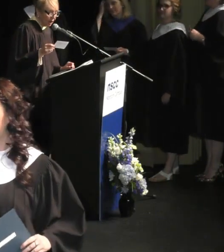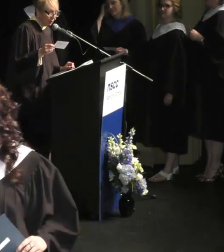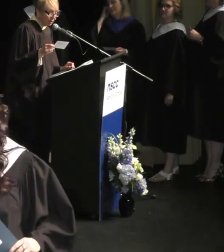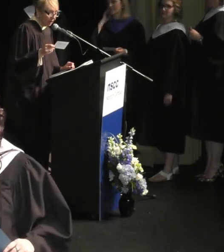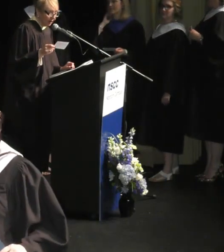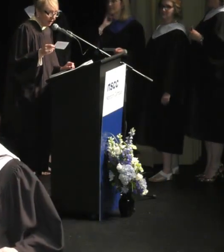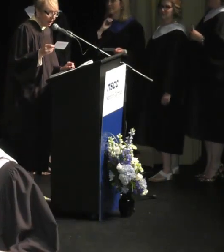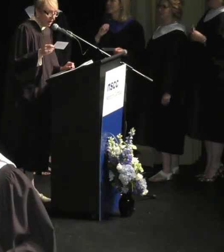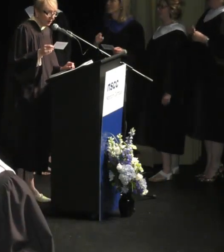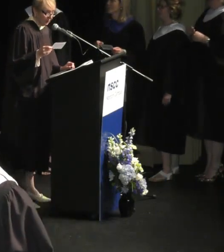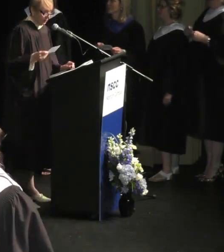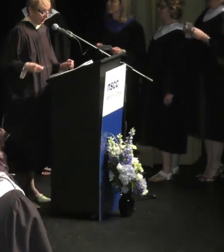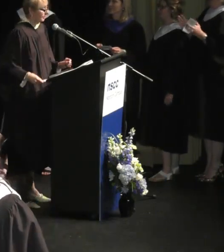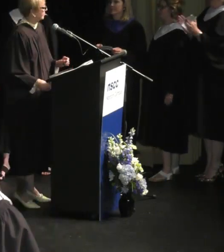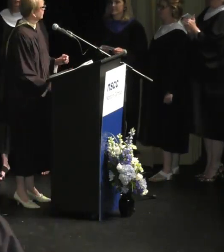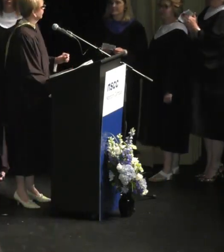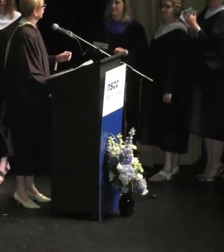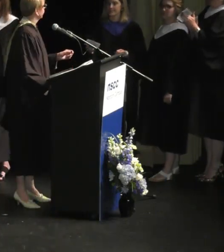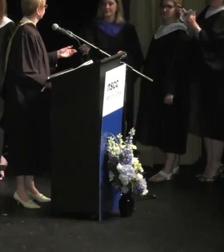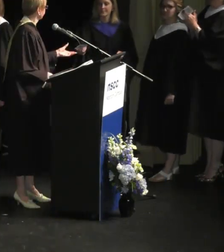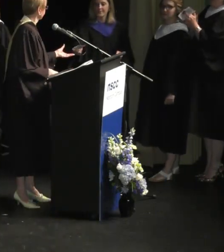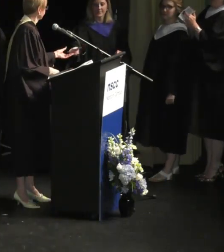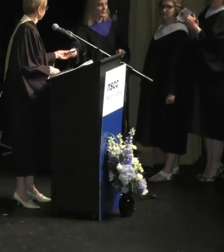Candace Tomacek, honors.